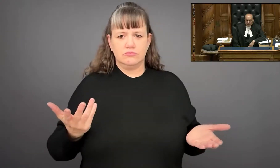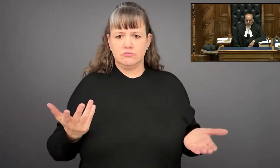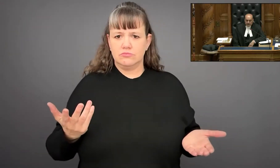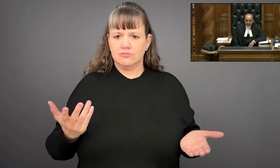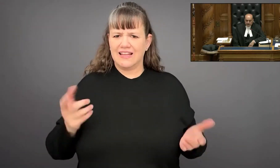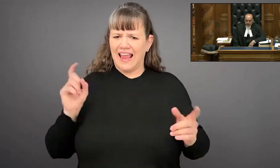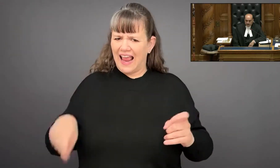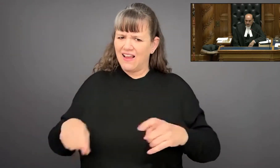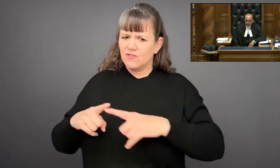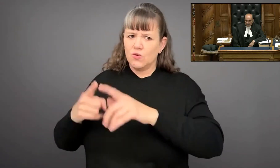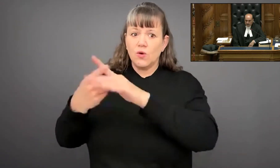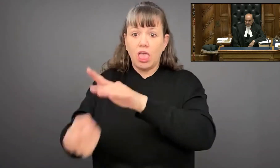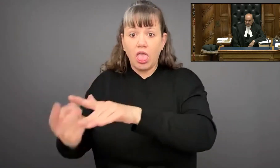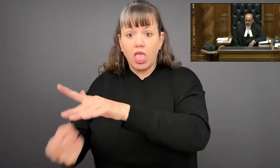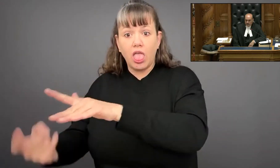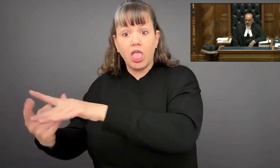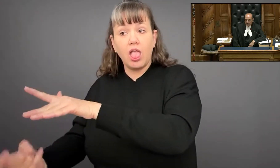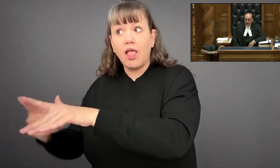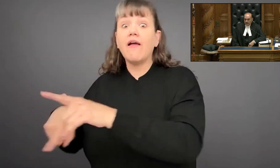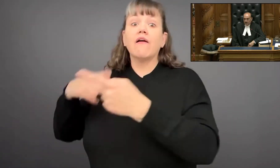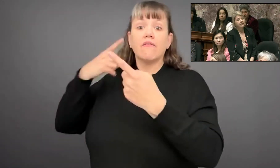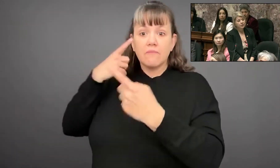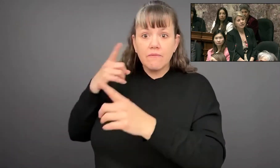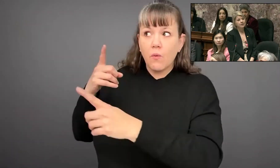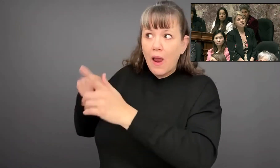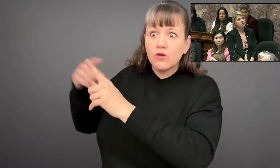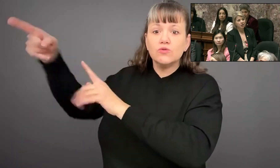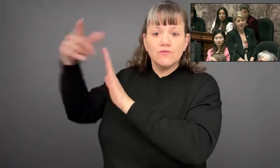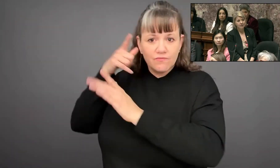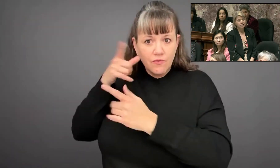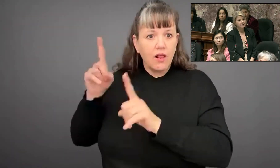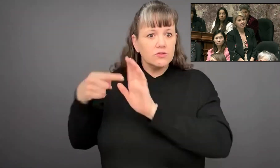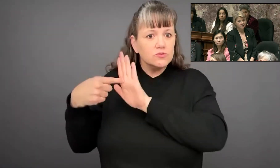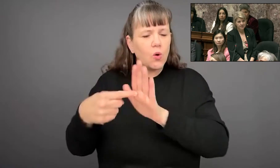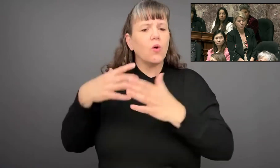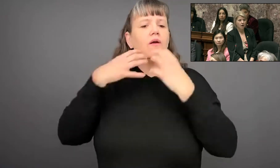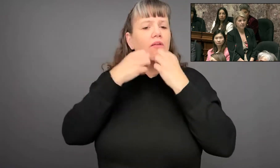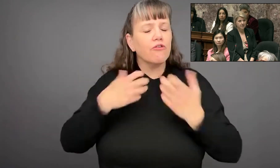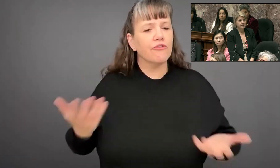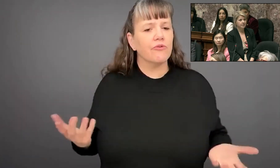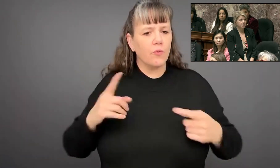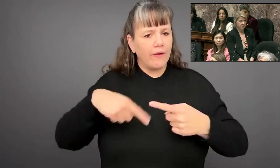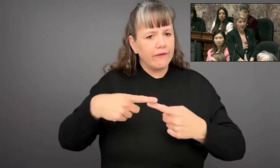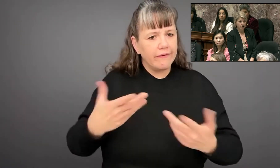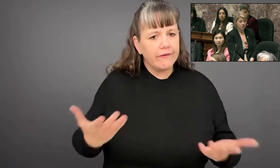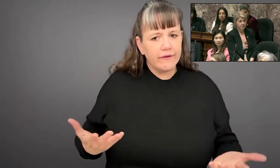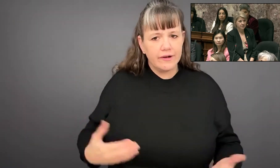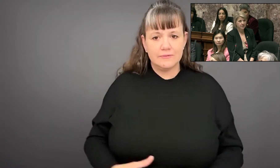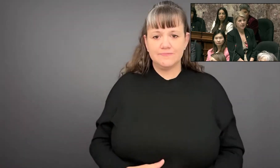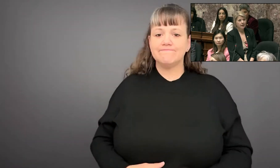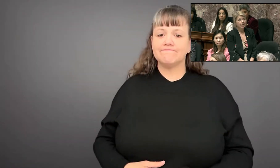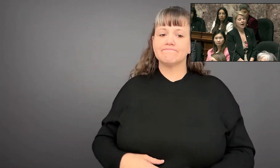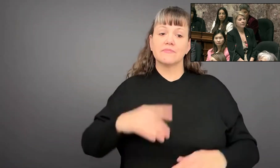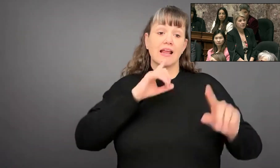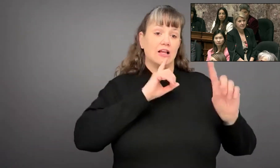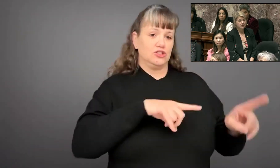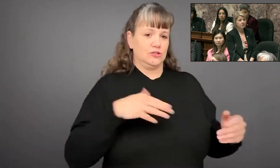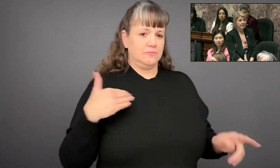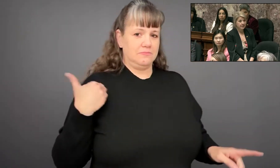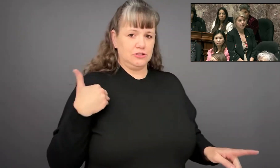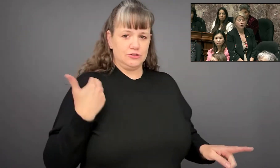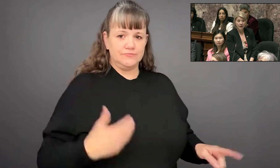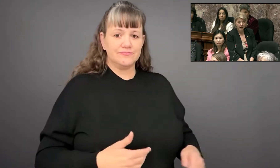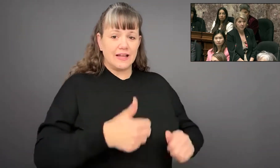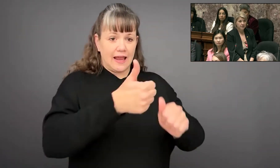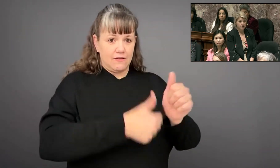Minister. Thank you, Honourable Speaker. Every child in this province matters. Every single